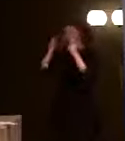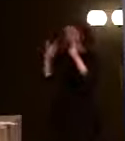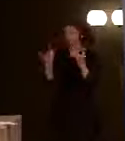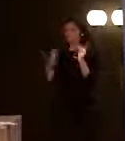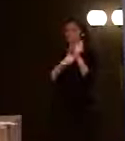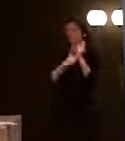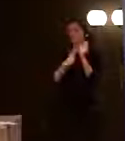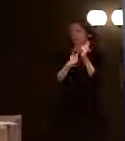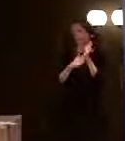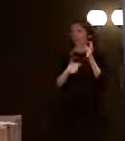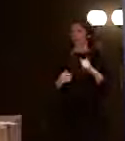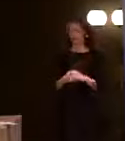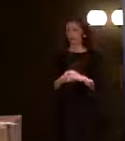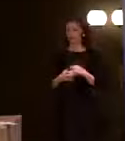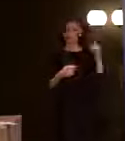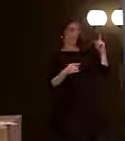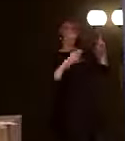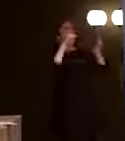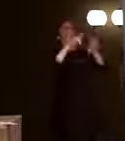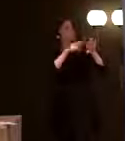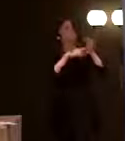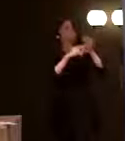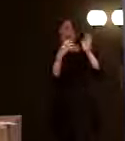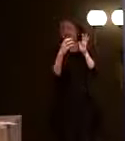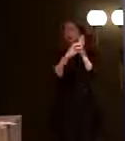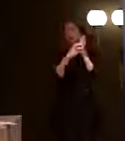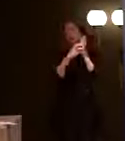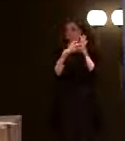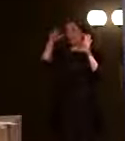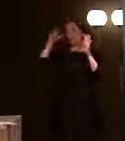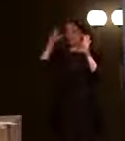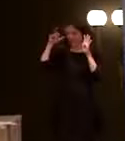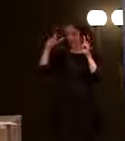I use it in literature. And when I talked before about the approach of